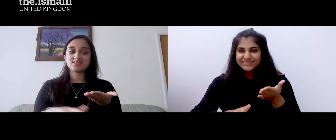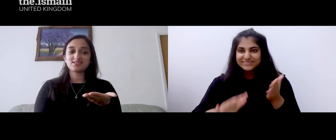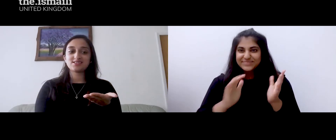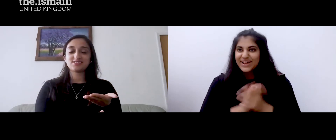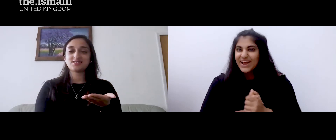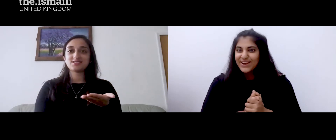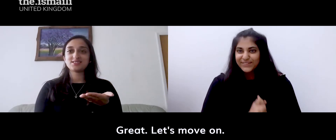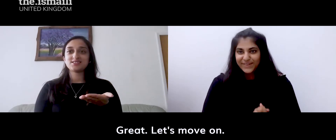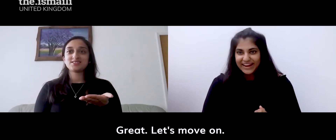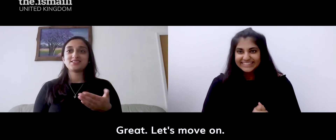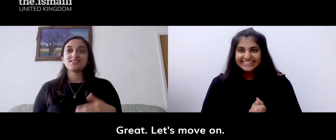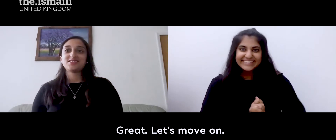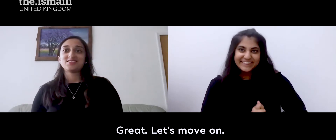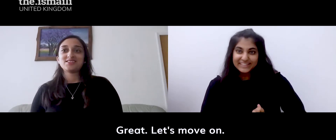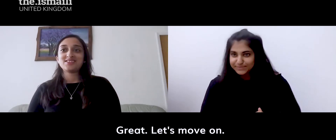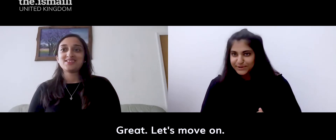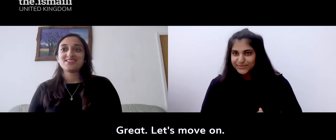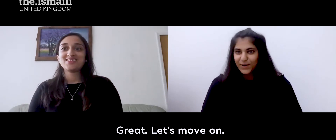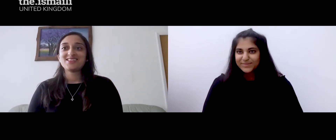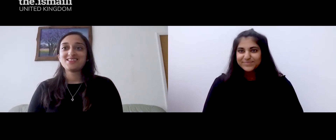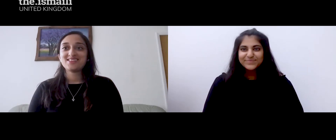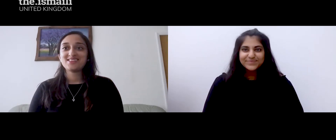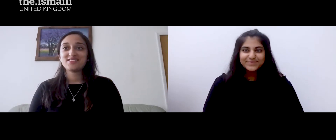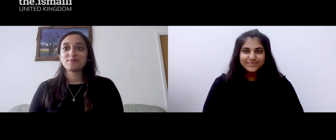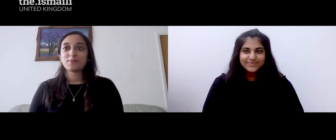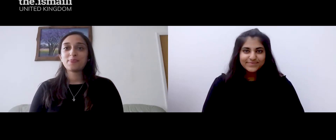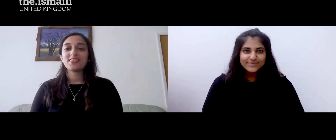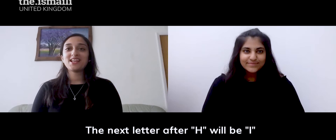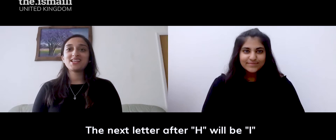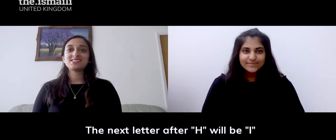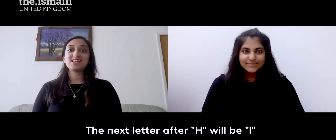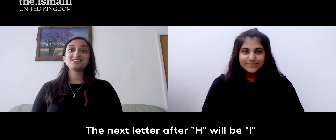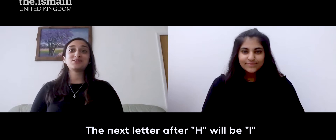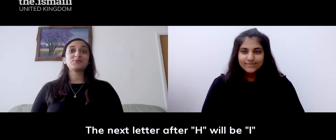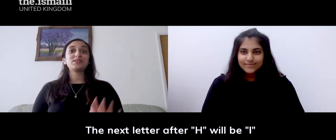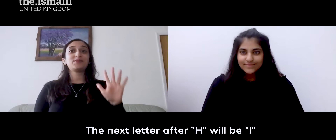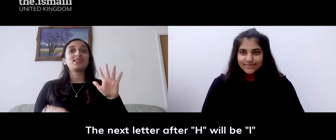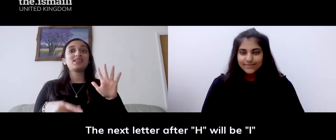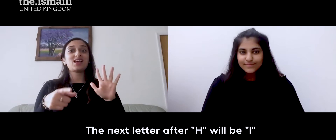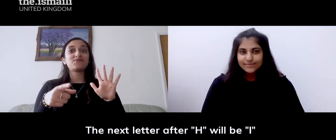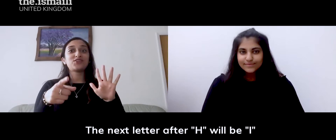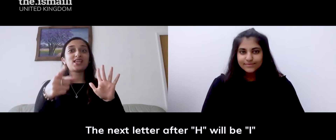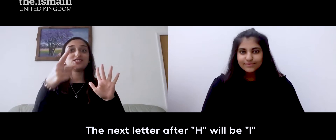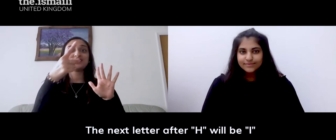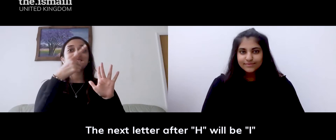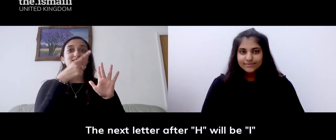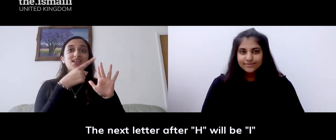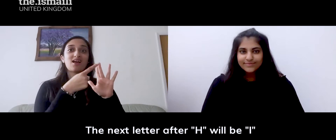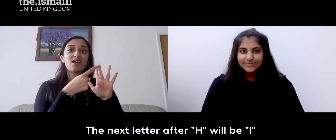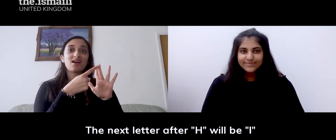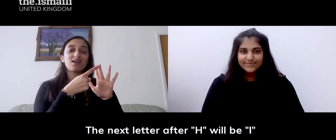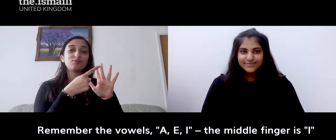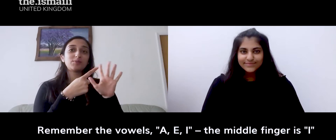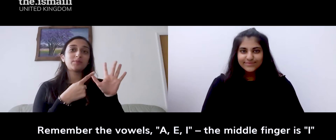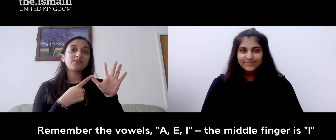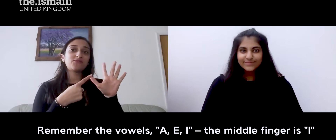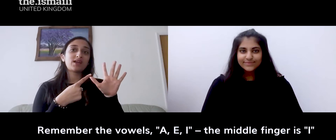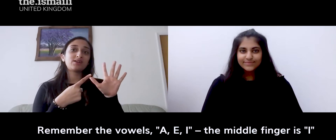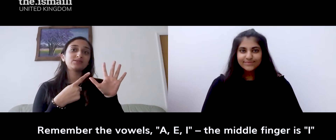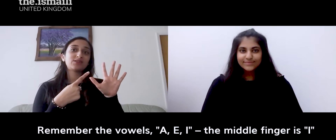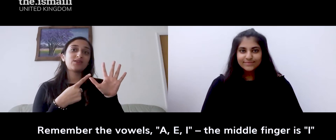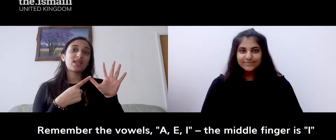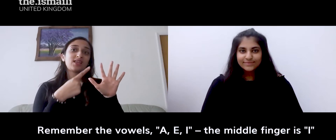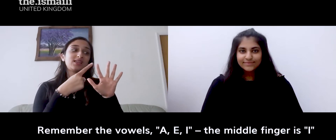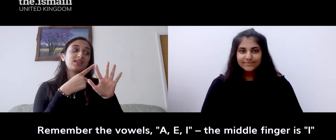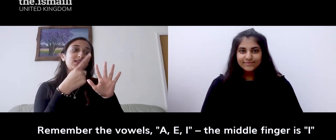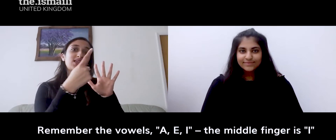H. Great, let's move on. The next letter will be after H is I. Remember the